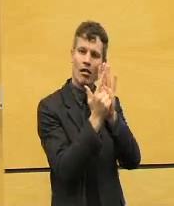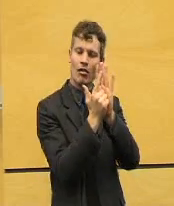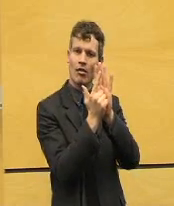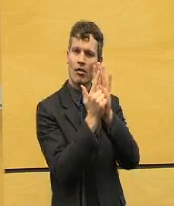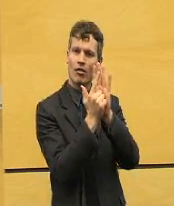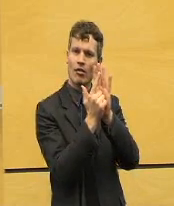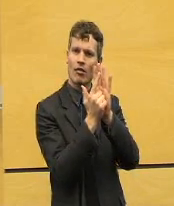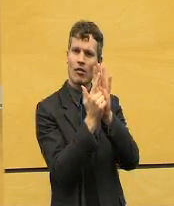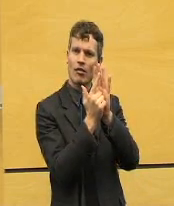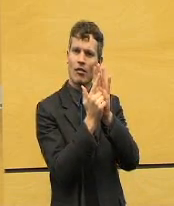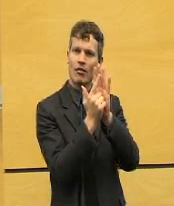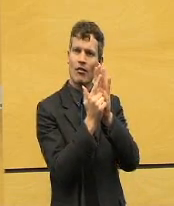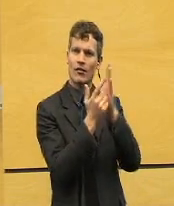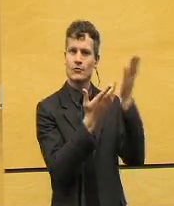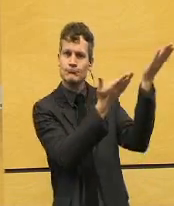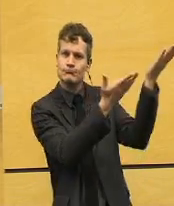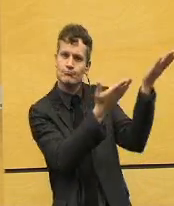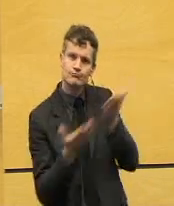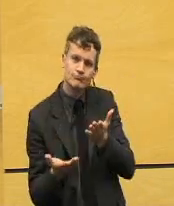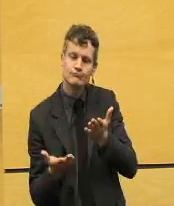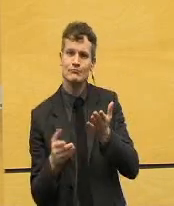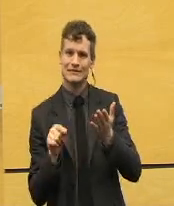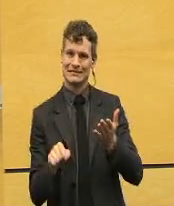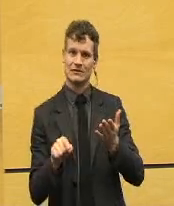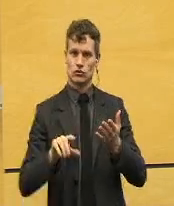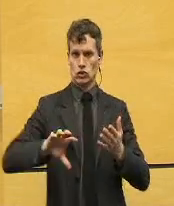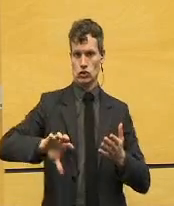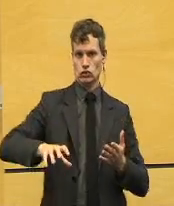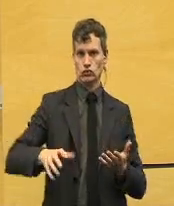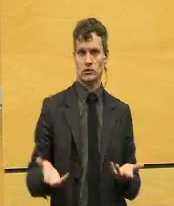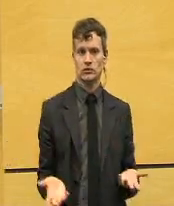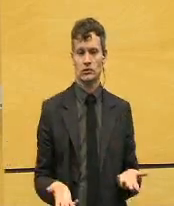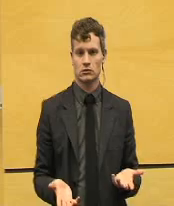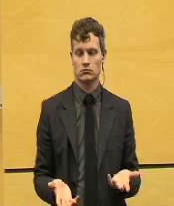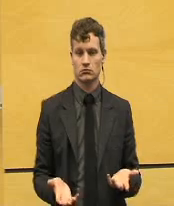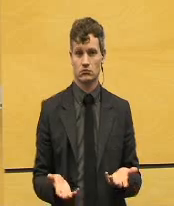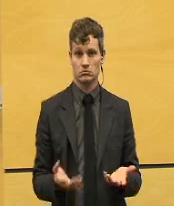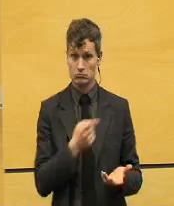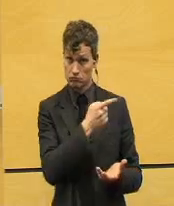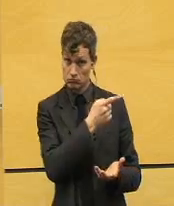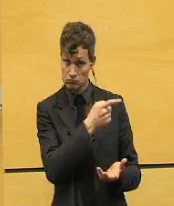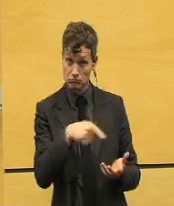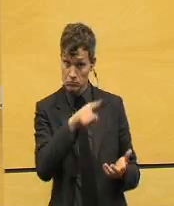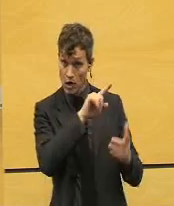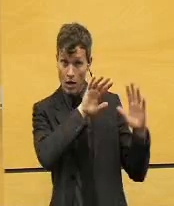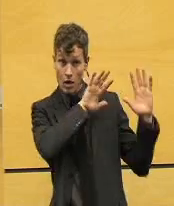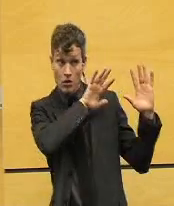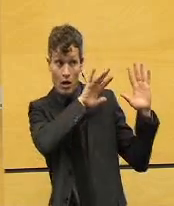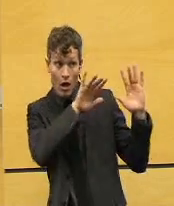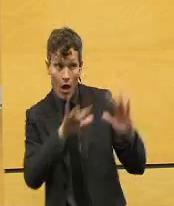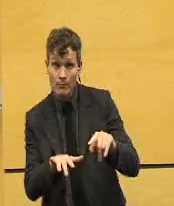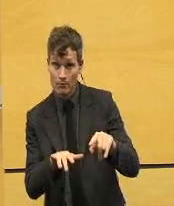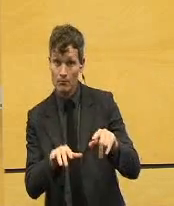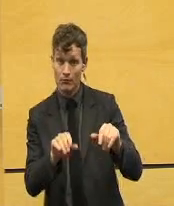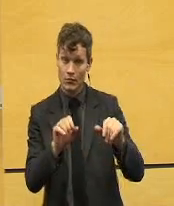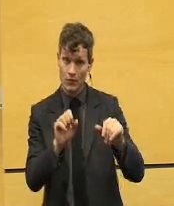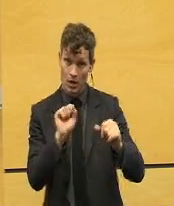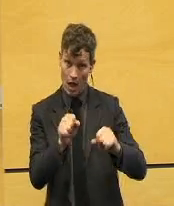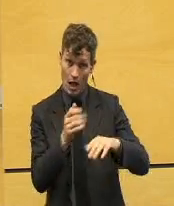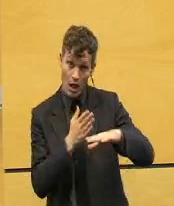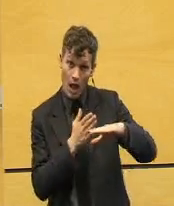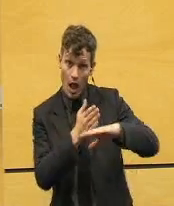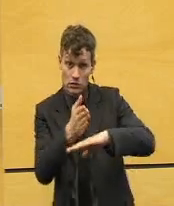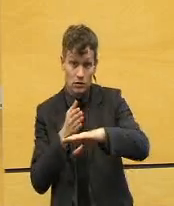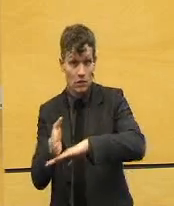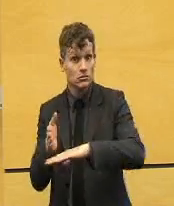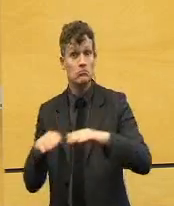you taking to ensure that these people have access to basic services, notably access for persons